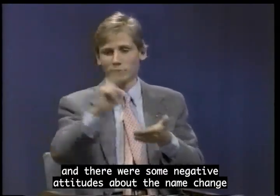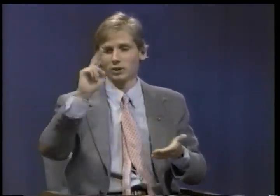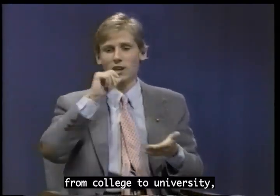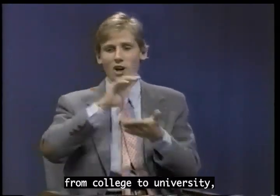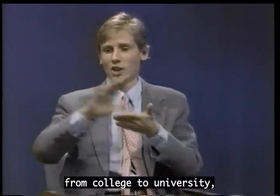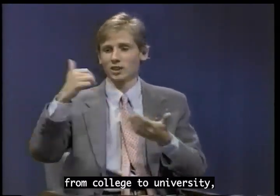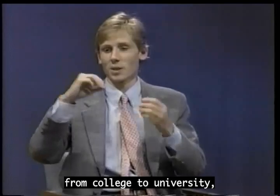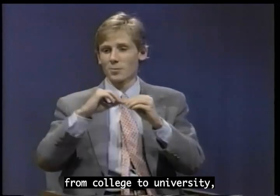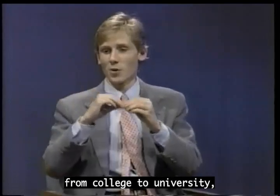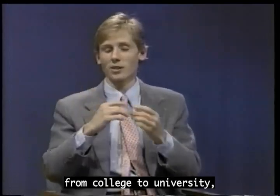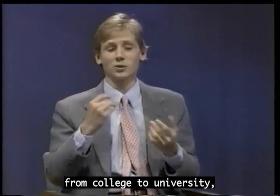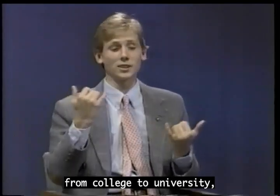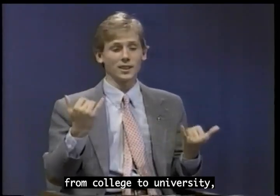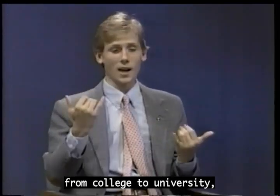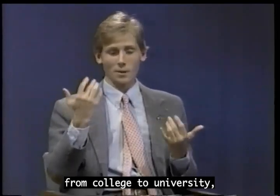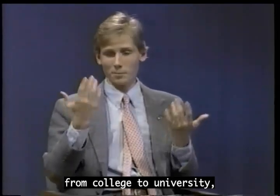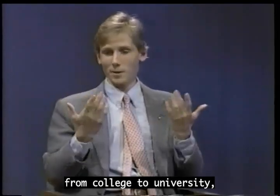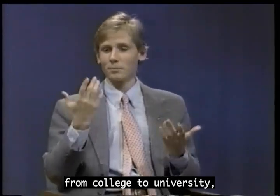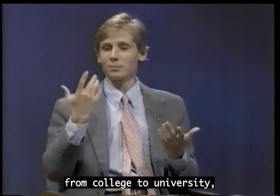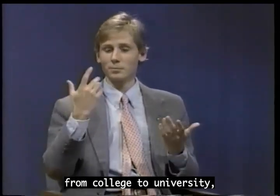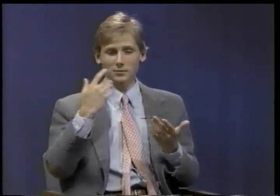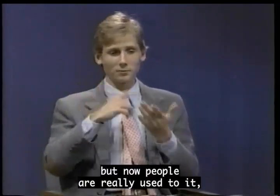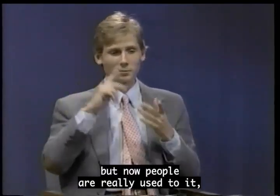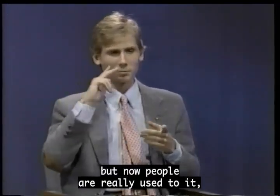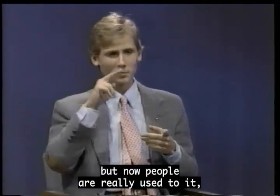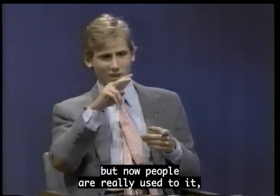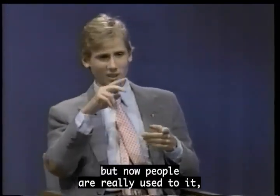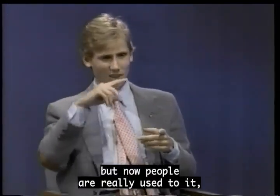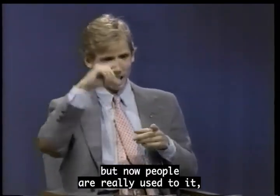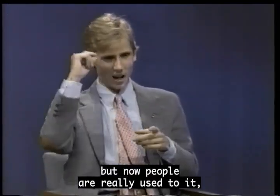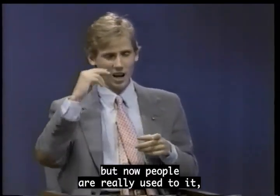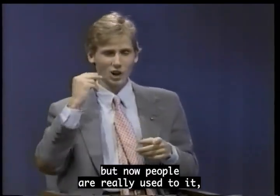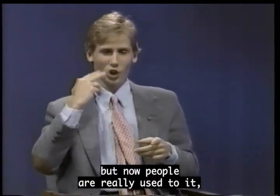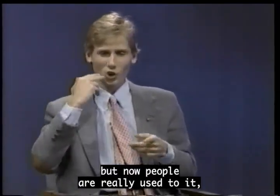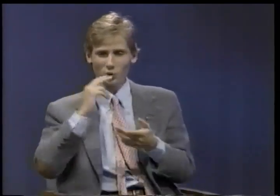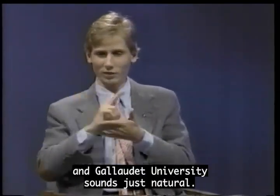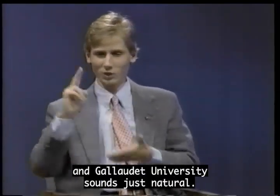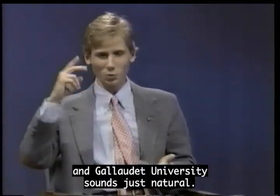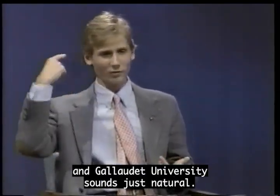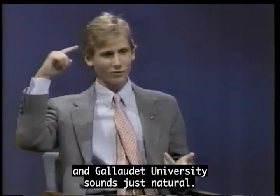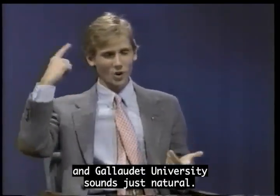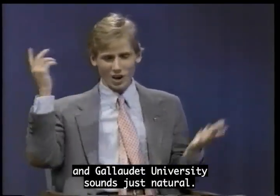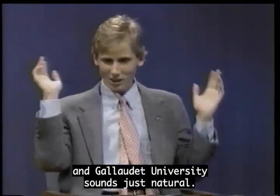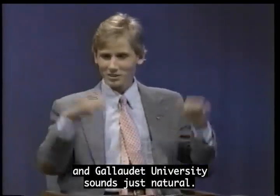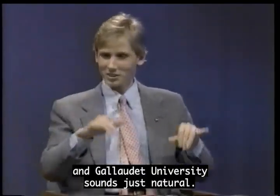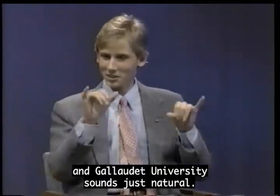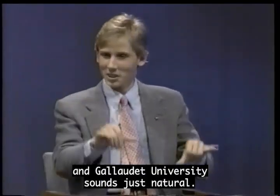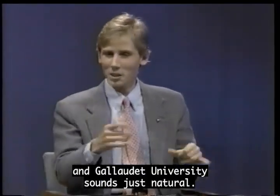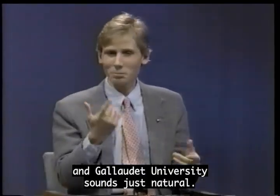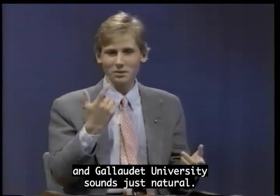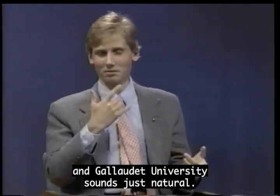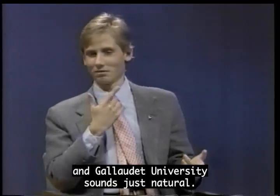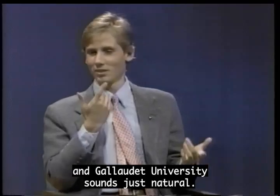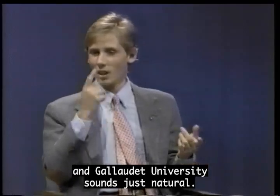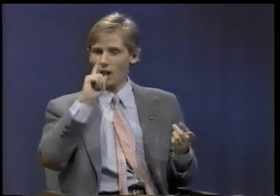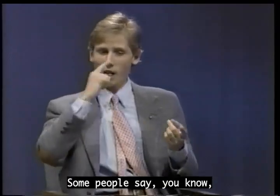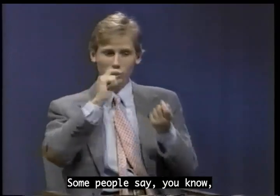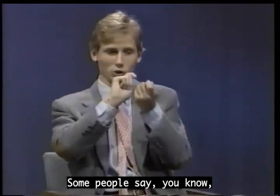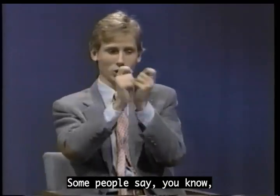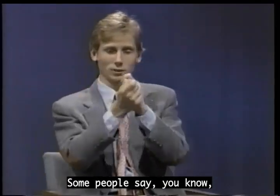university. But now people are really used to it, and Gallaudet University sounds just natural. Some people say, you know, why change